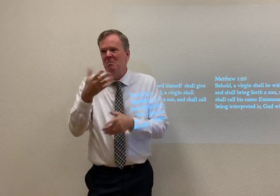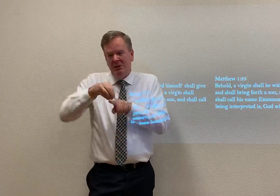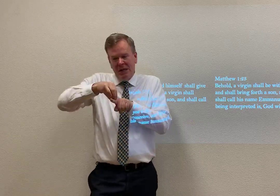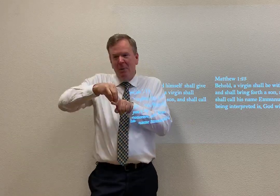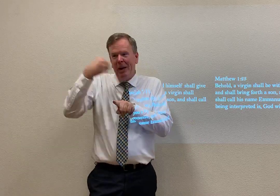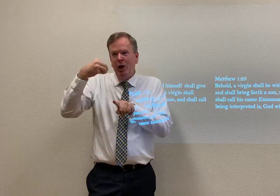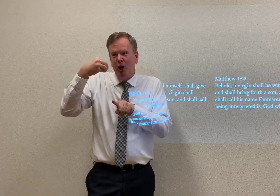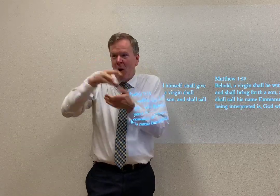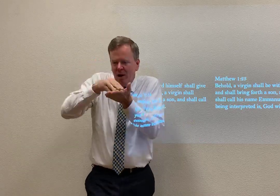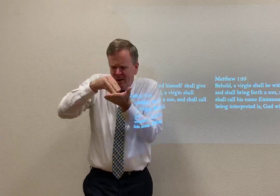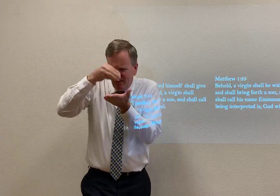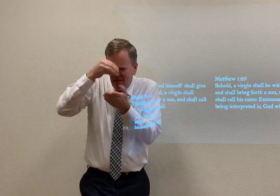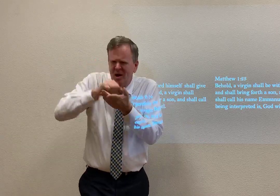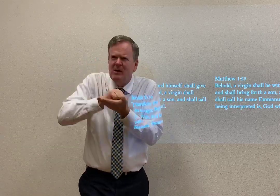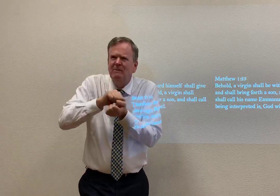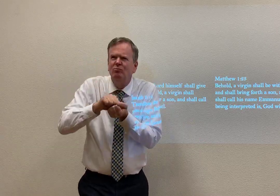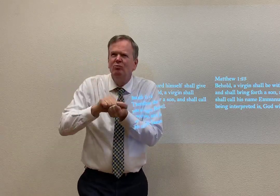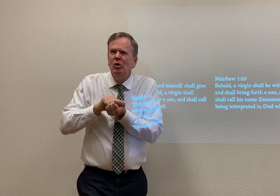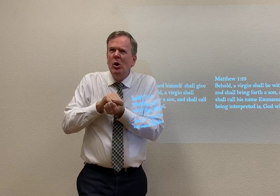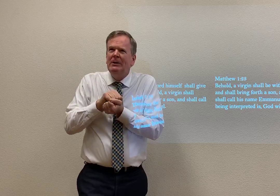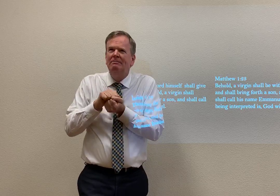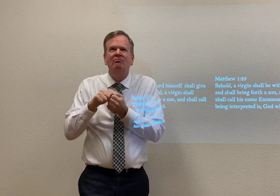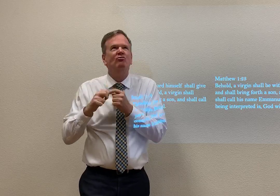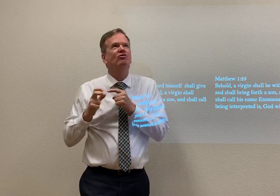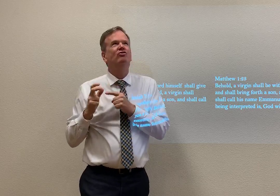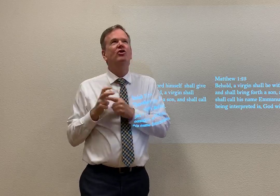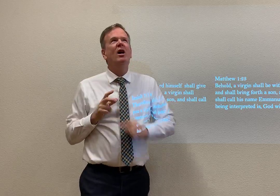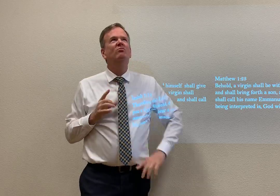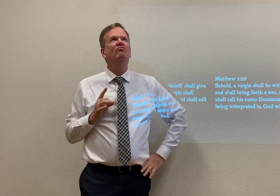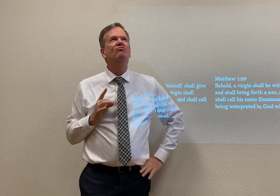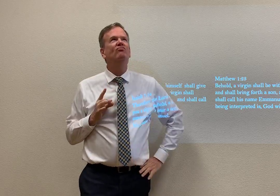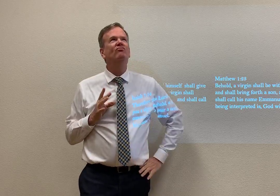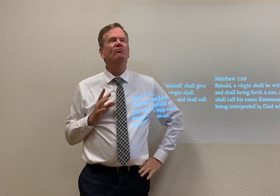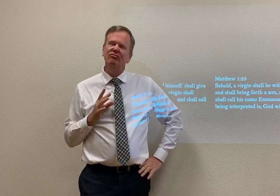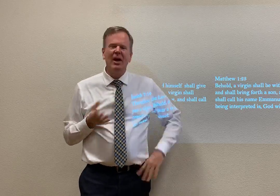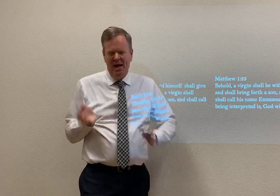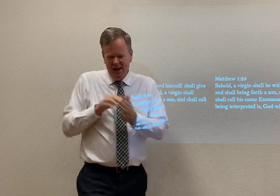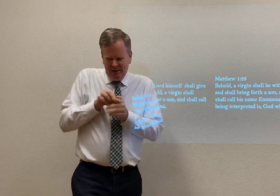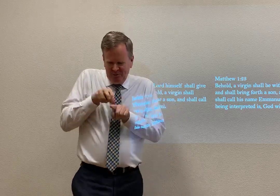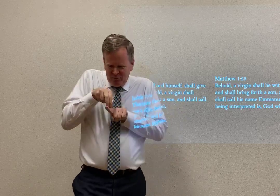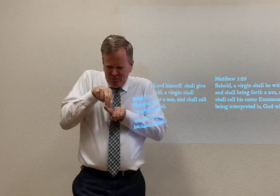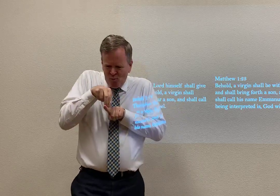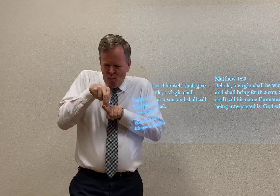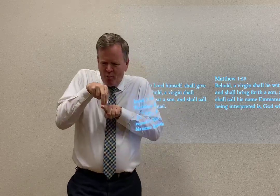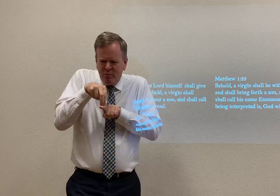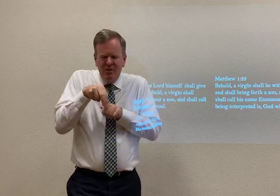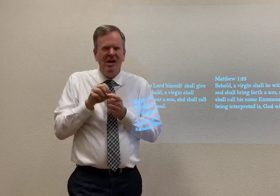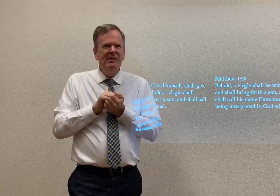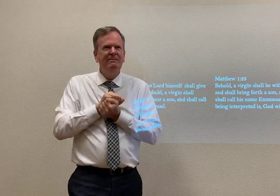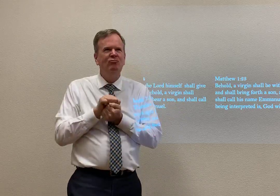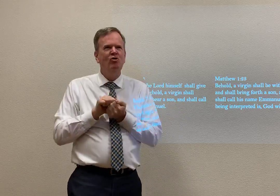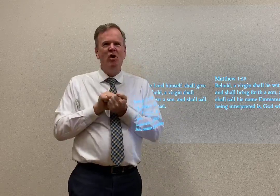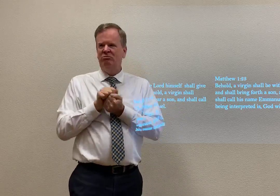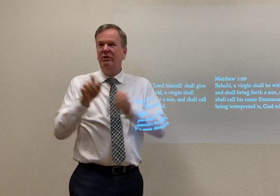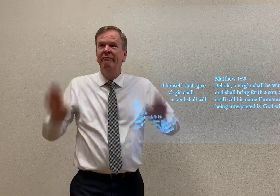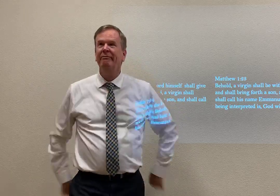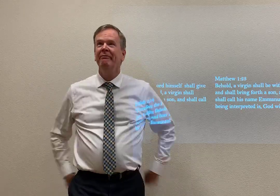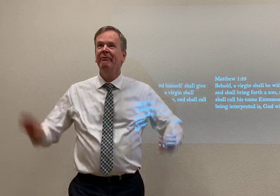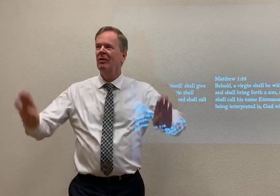That's good. A snail is better in some cases because you're able to digest it more. And then you go a little further and digest it, go a little further.